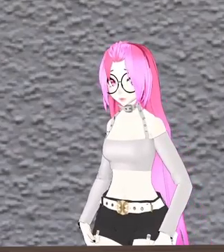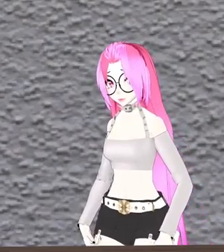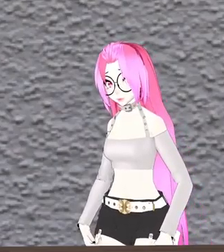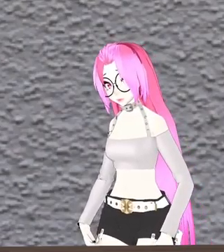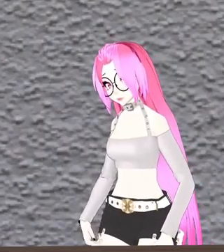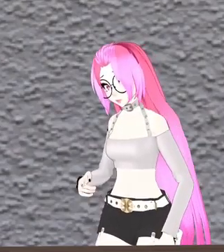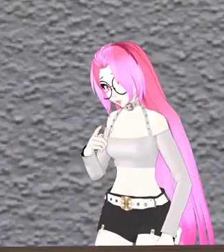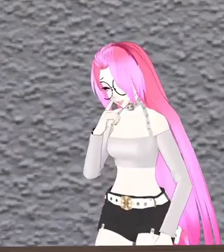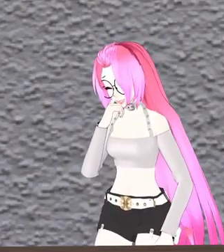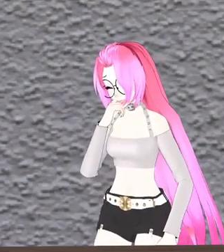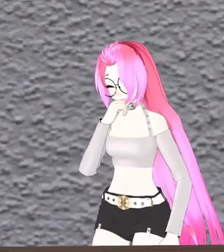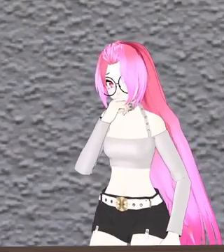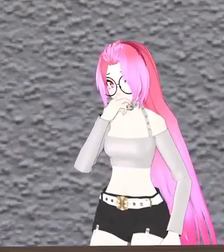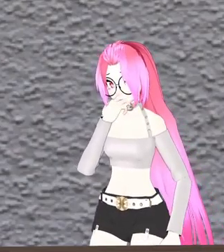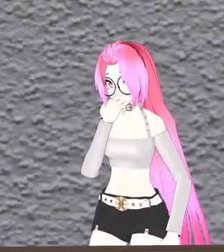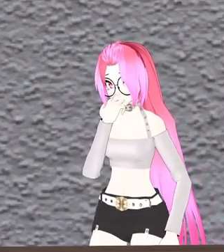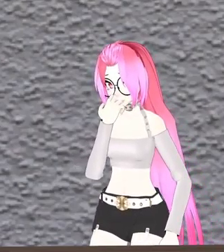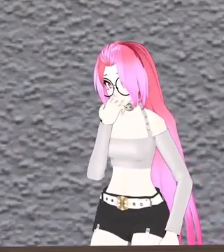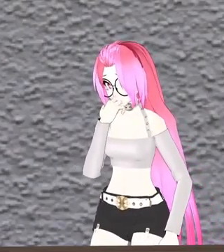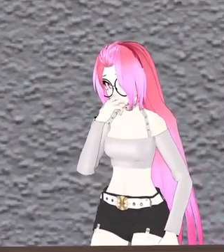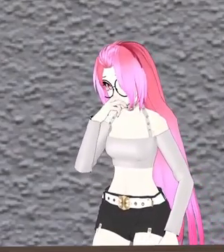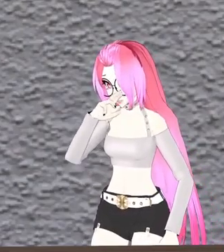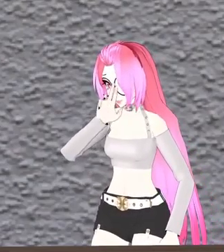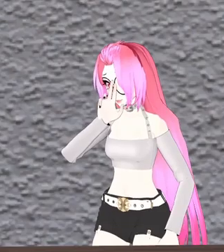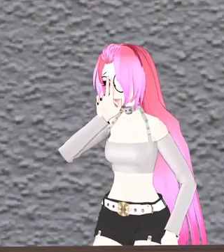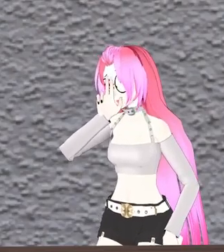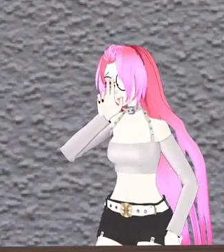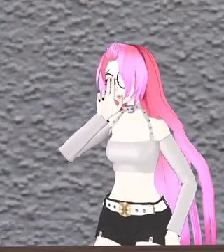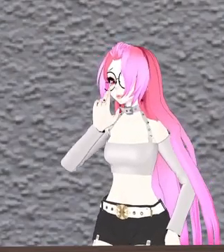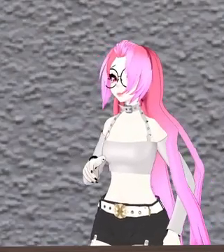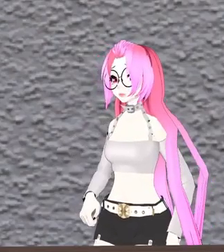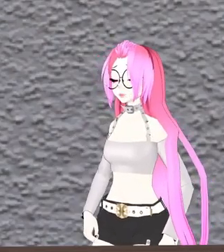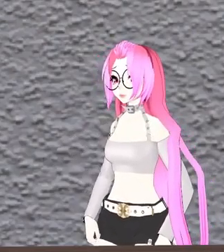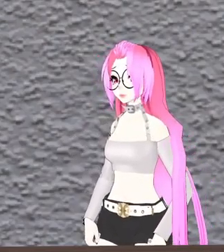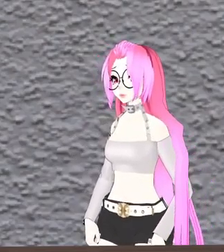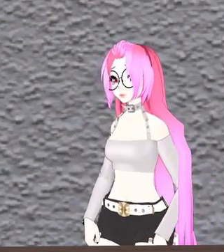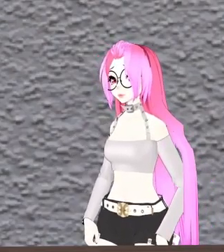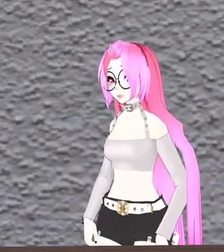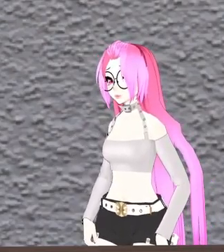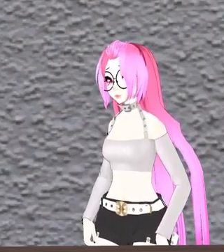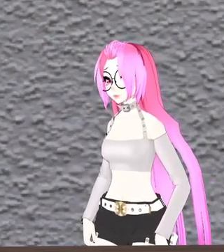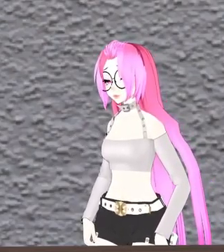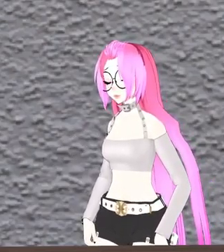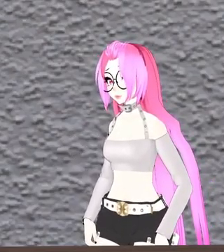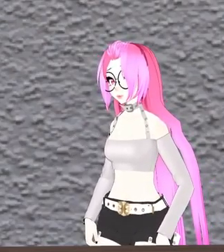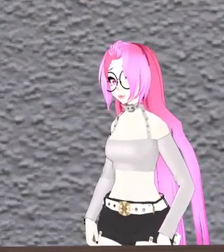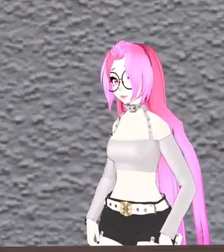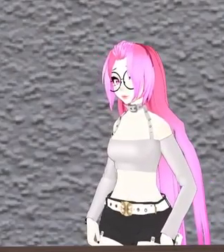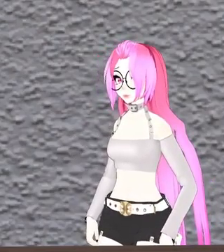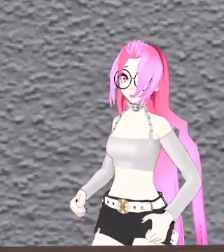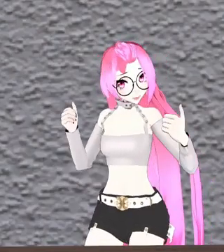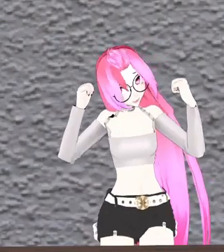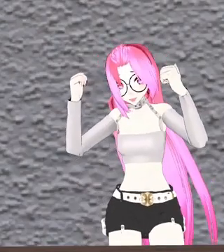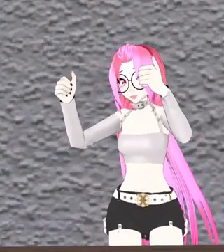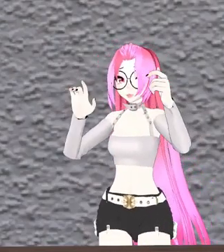Can you hear me? Yes, I can hear you. Okay, what if I write with my right hand, but I find it easier to fingerspell with my left hand?